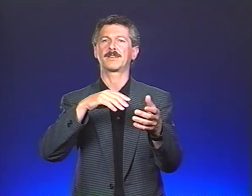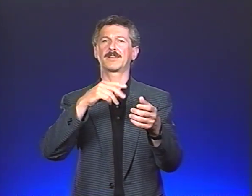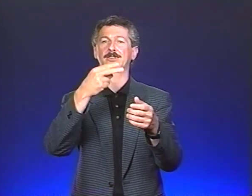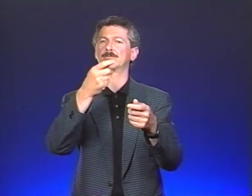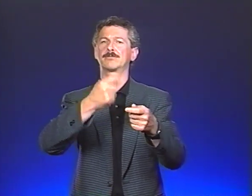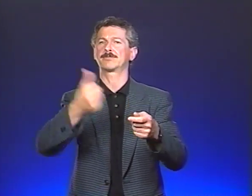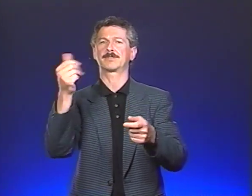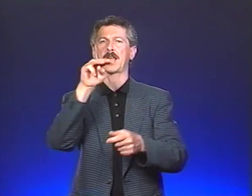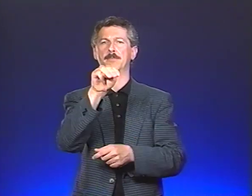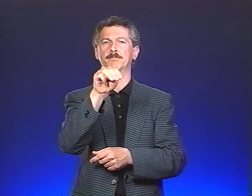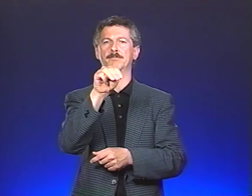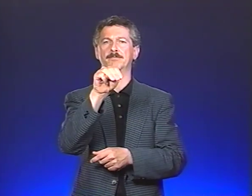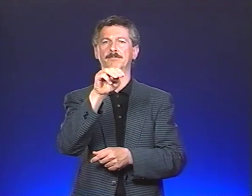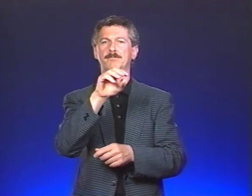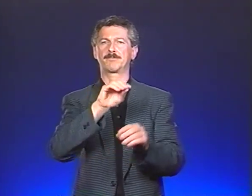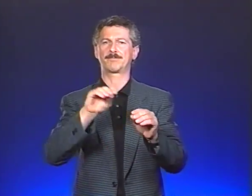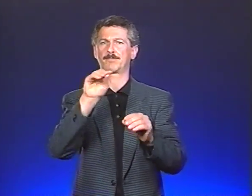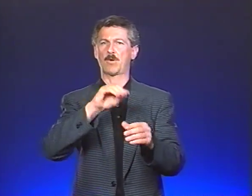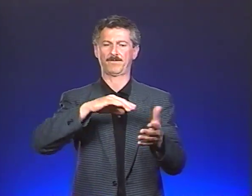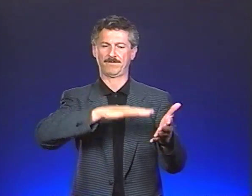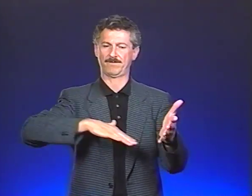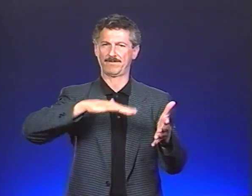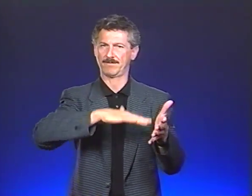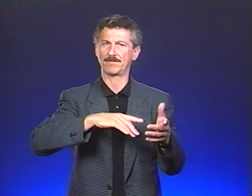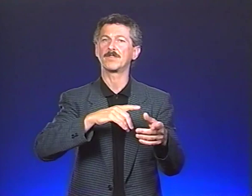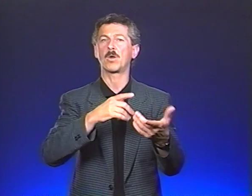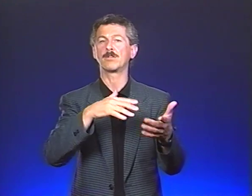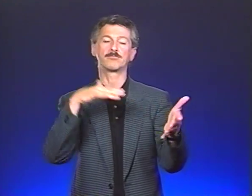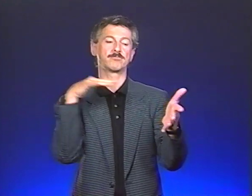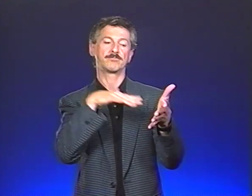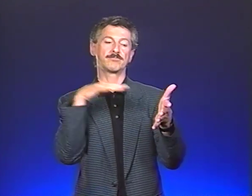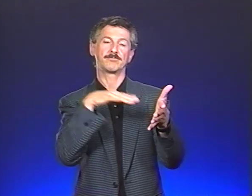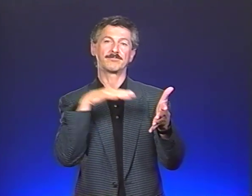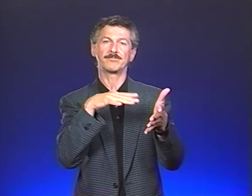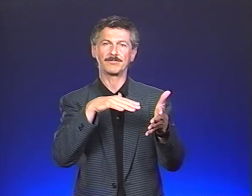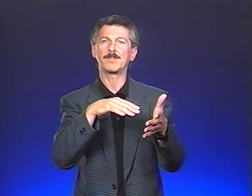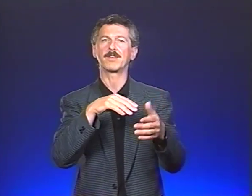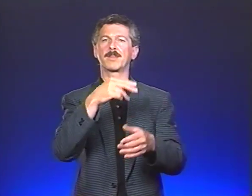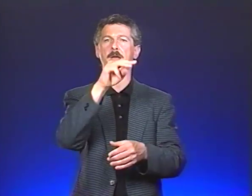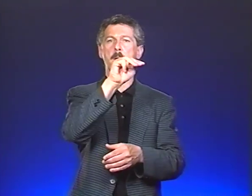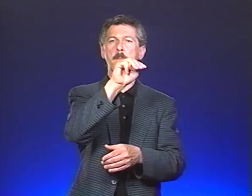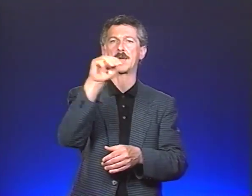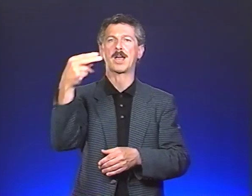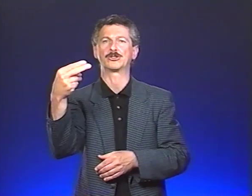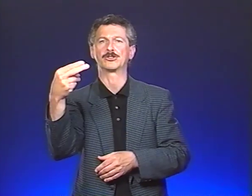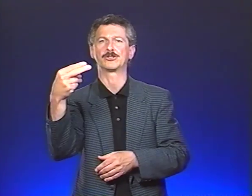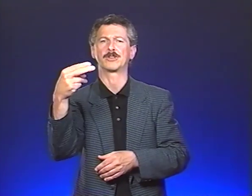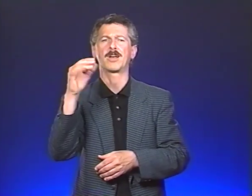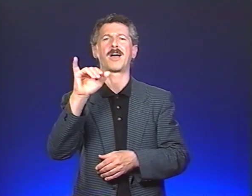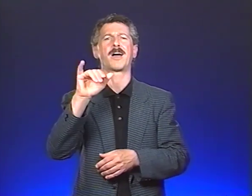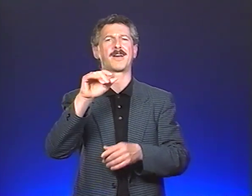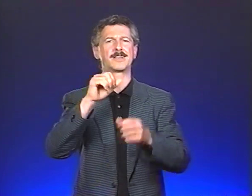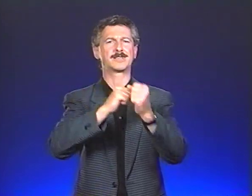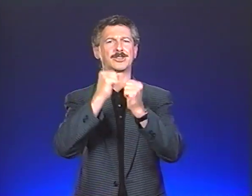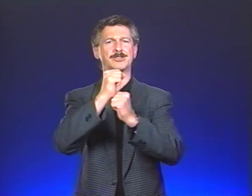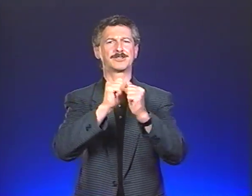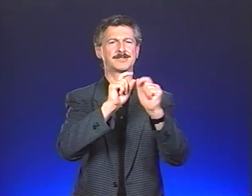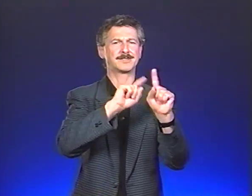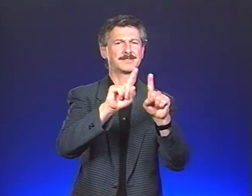when we inflect the sign for temporal aspect, it becomes a movement sign, or a movement hold sign, depending on